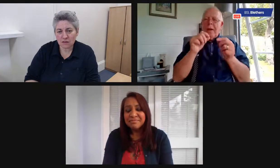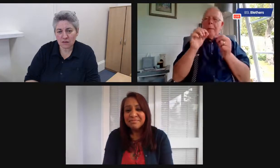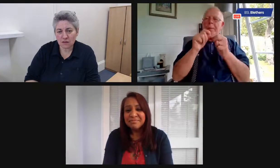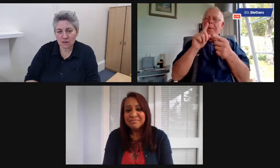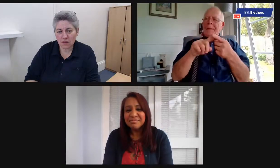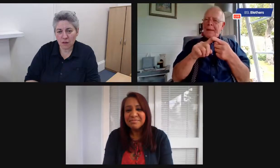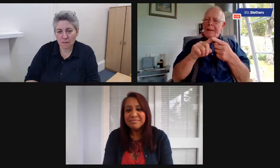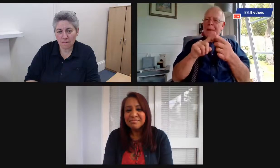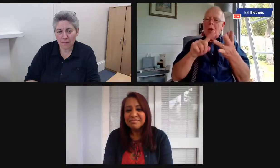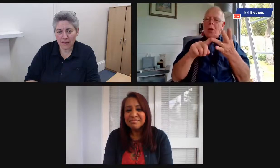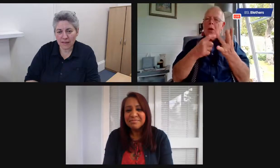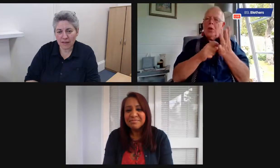is lovely.